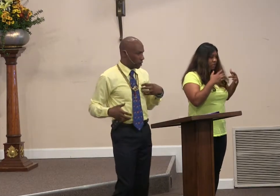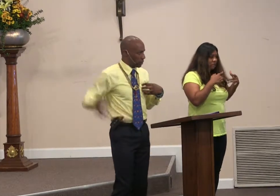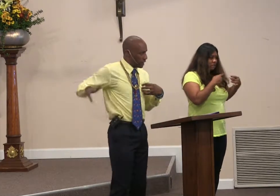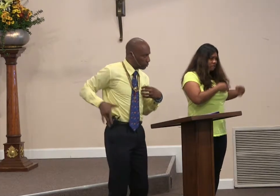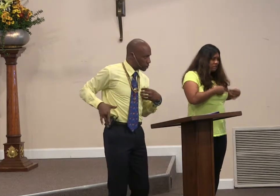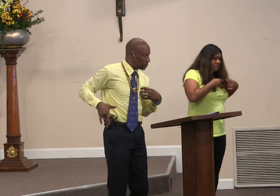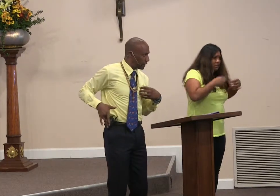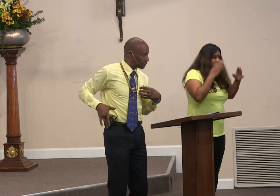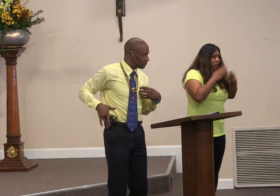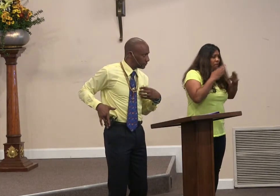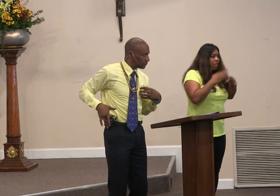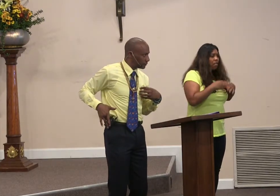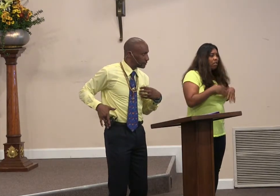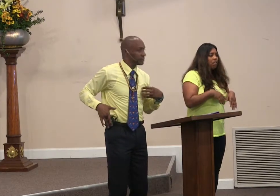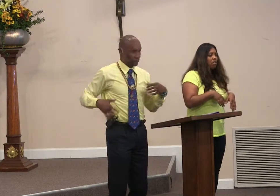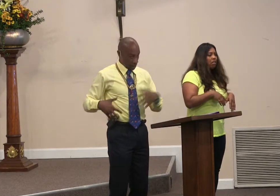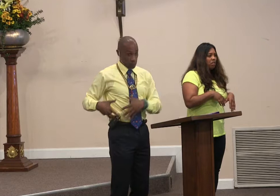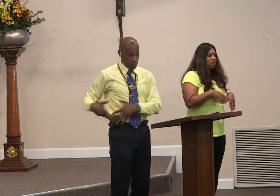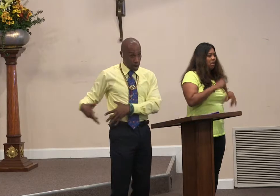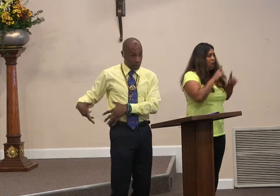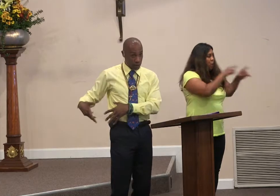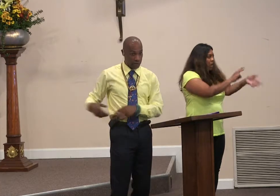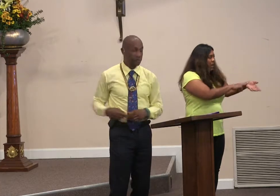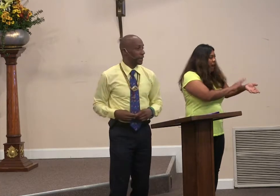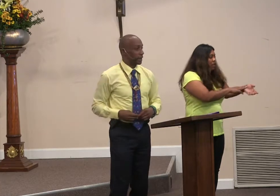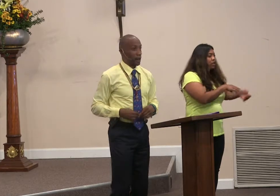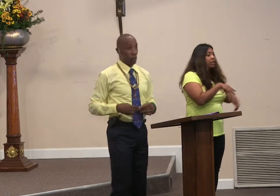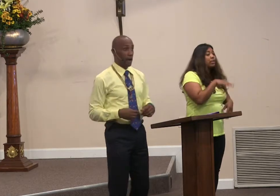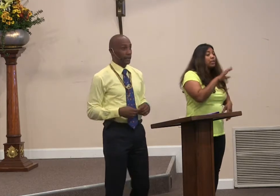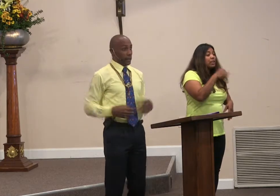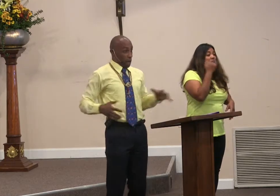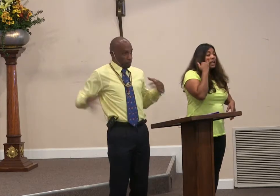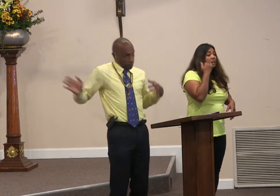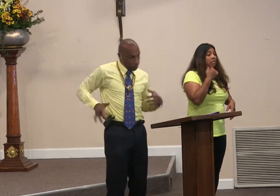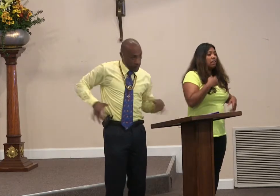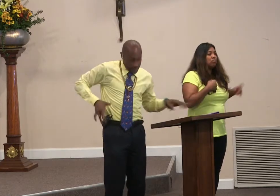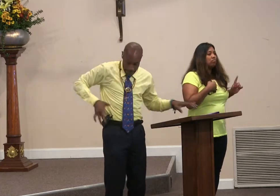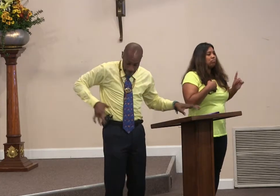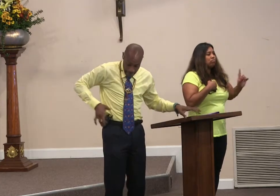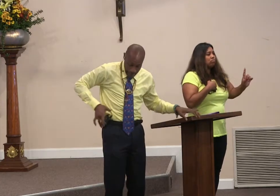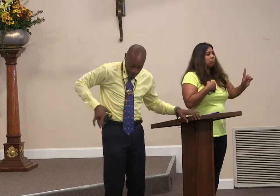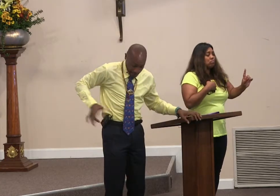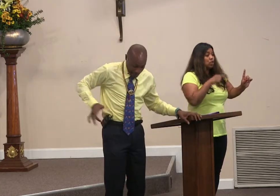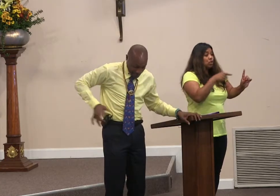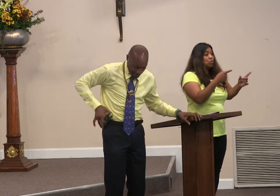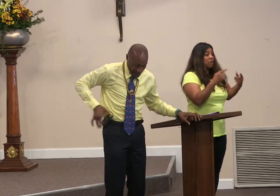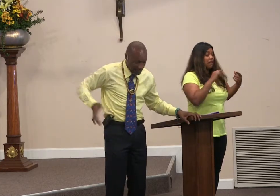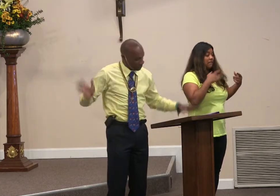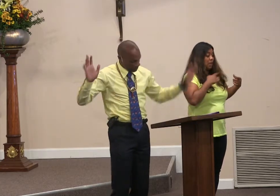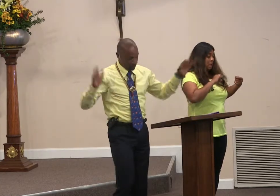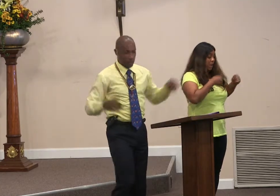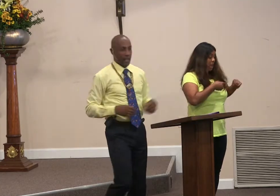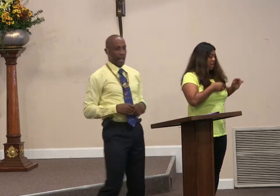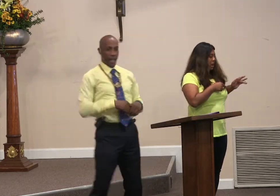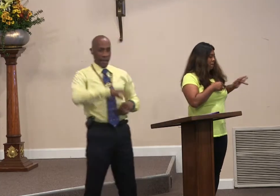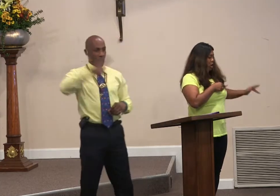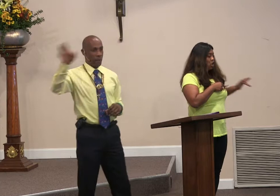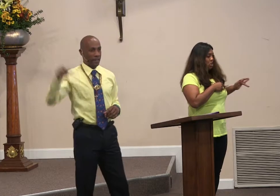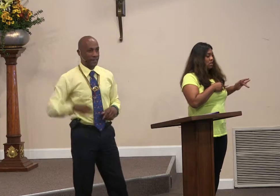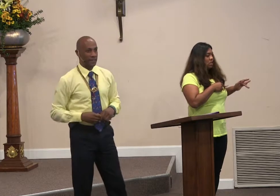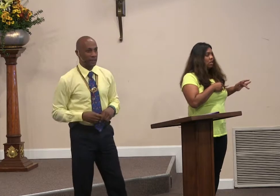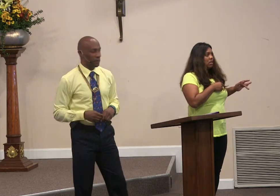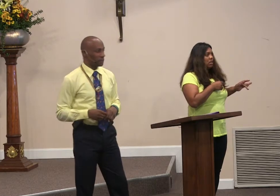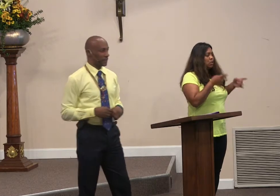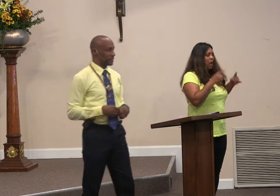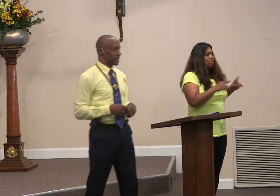you feel heart pain, push the button. Because we'll monitor it. And I'm walking, oh, ding, ding, ding, ding, ding, ding, ding. And I go